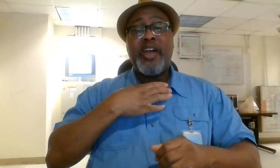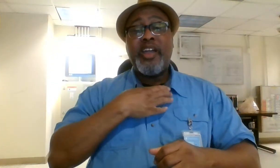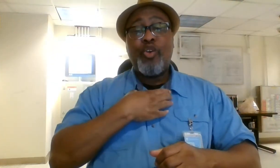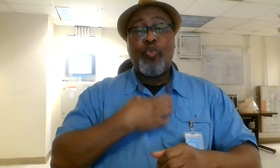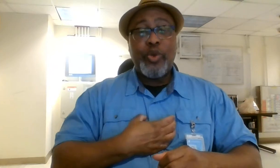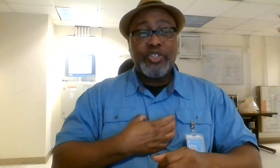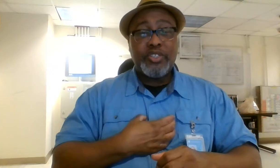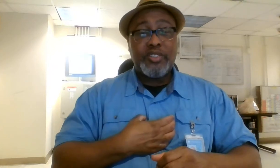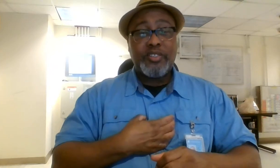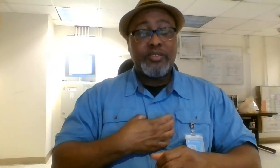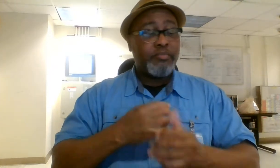Wishes.